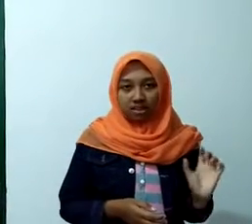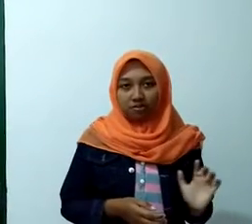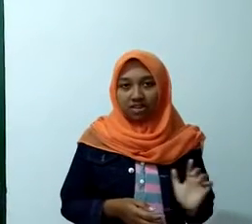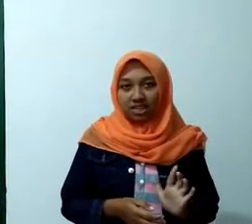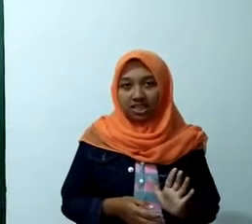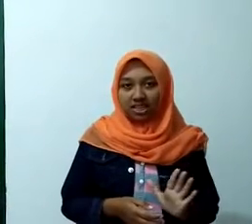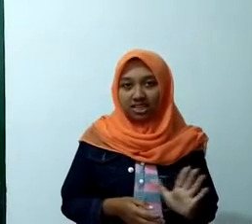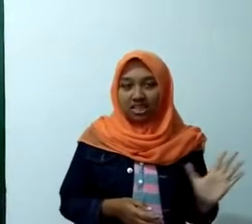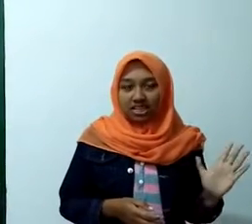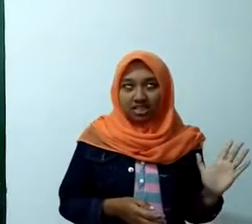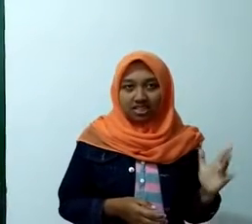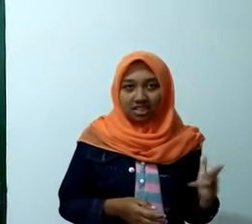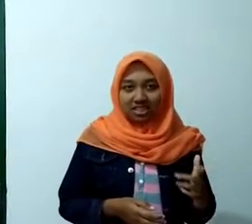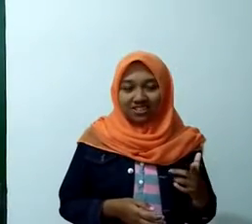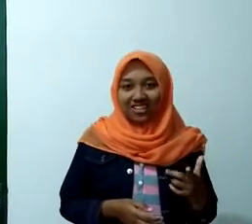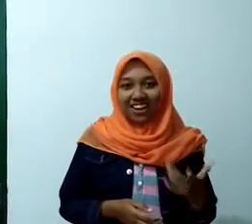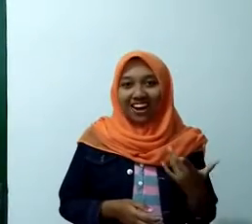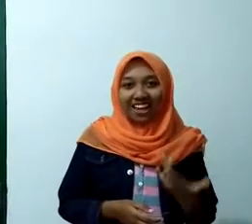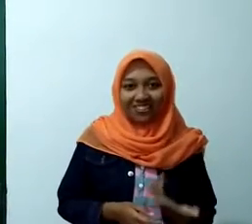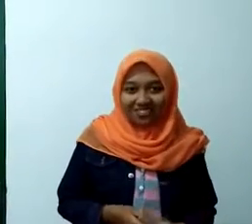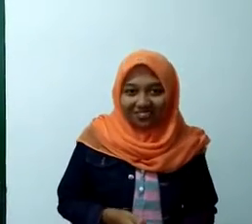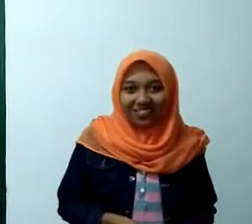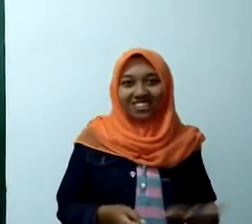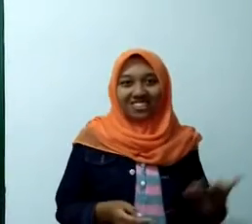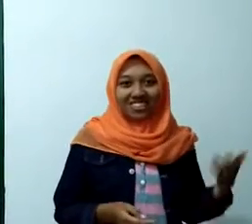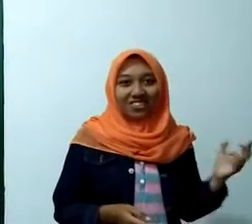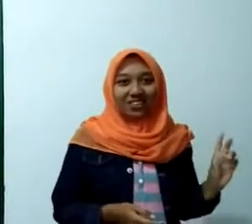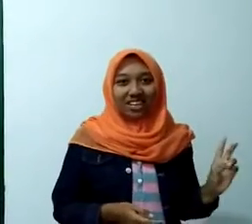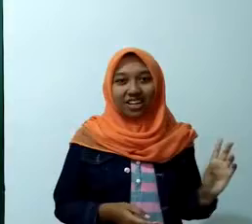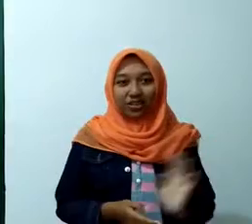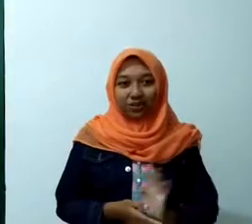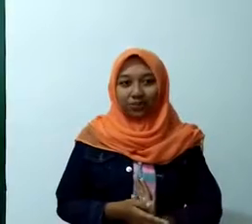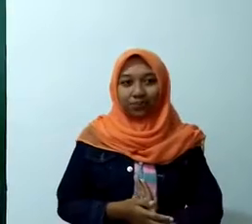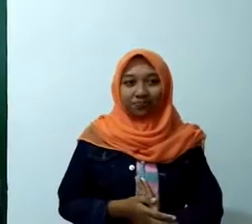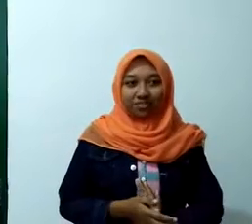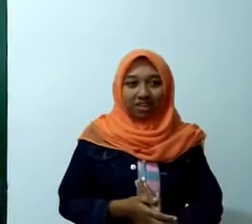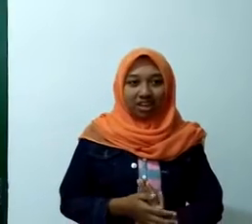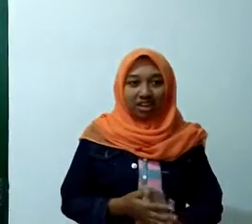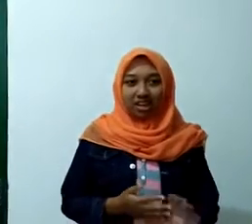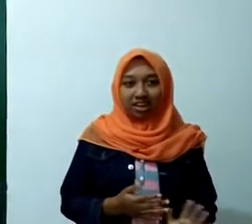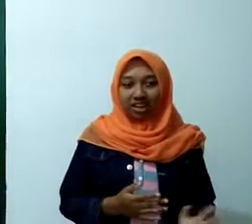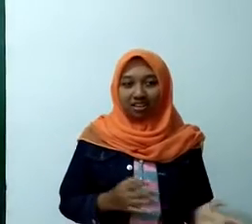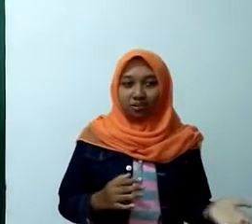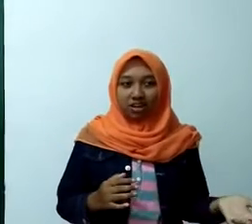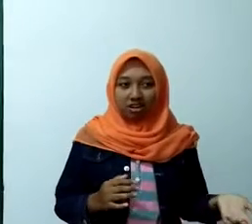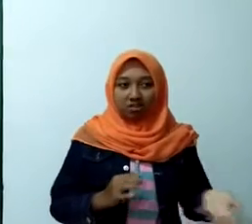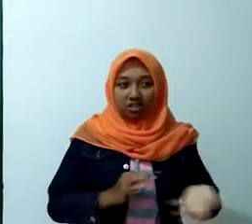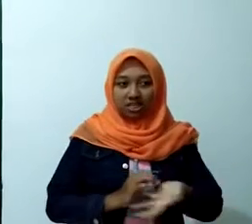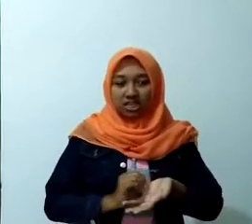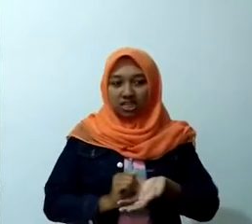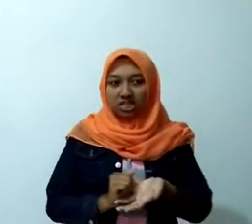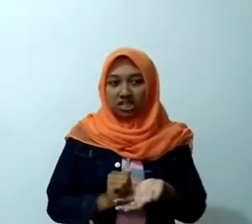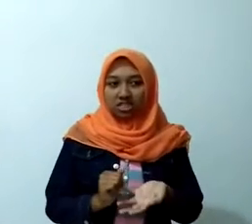of 7th grade junior high school during 2." And the background of this